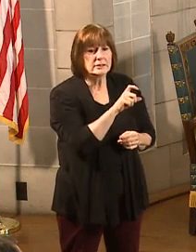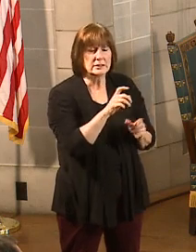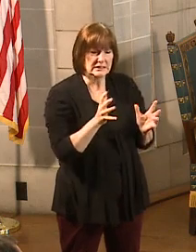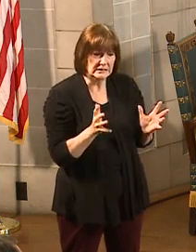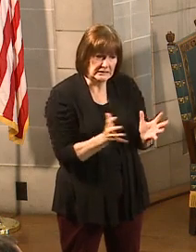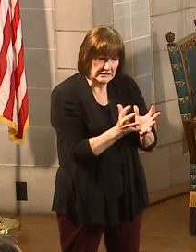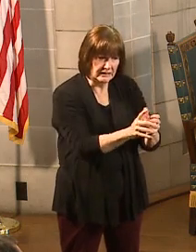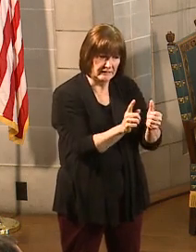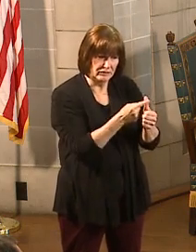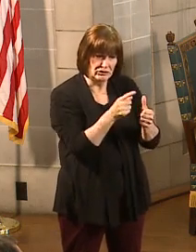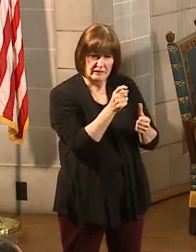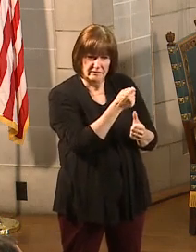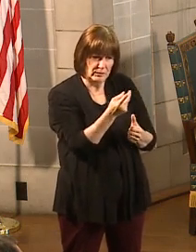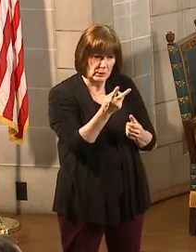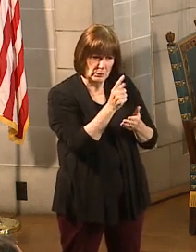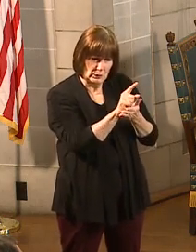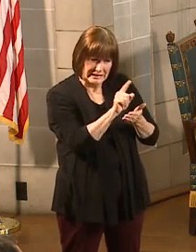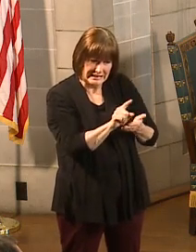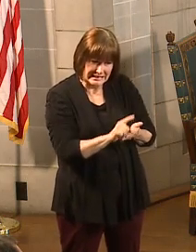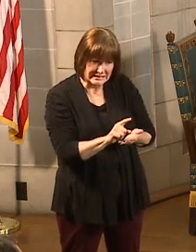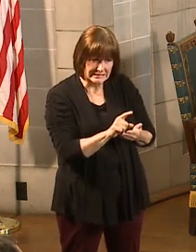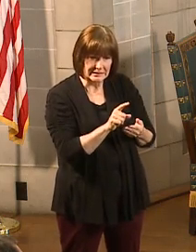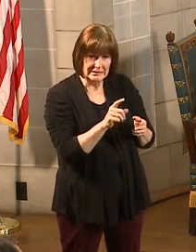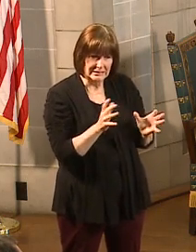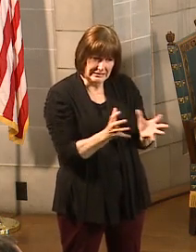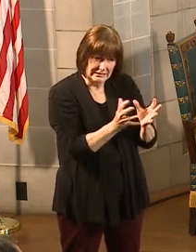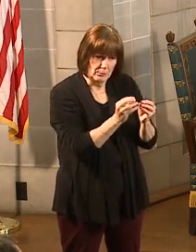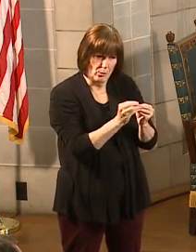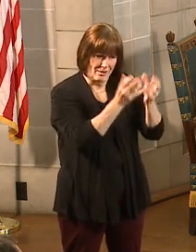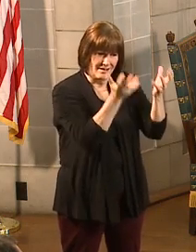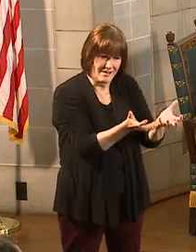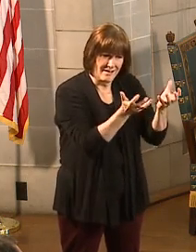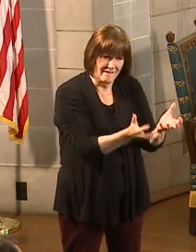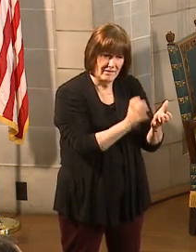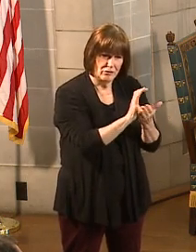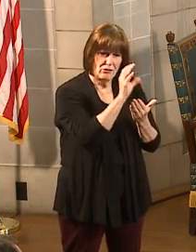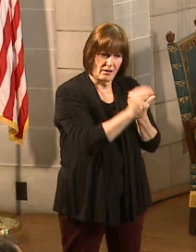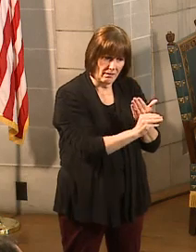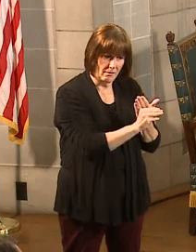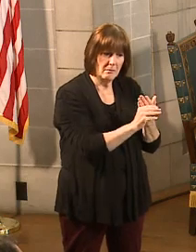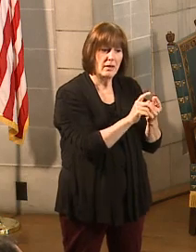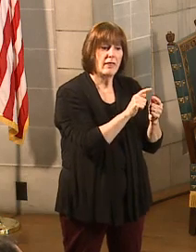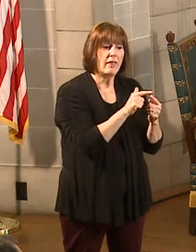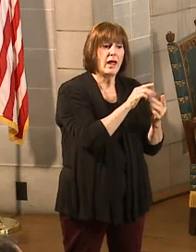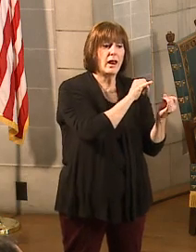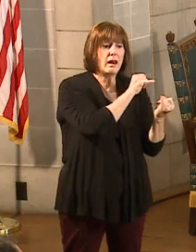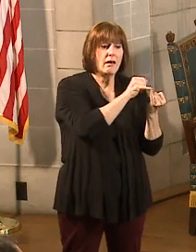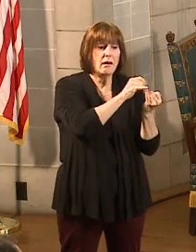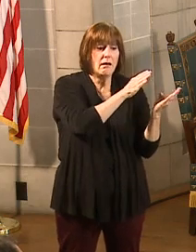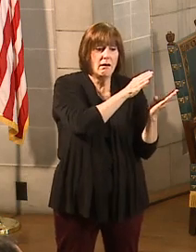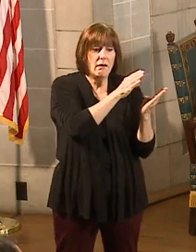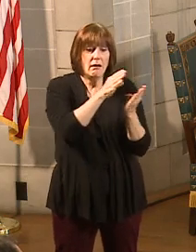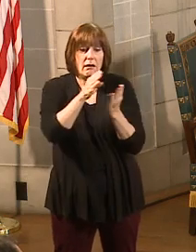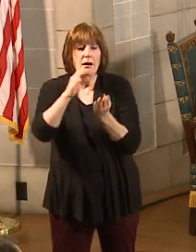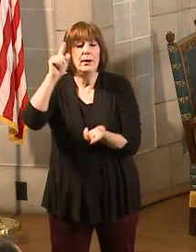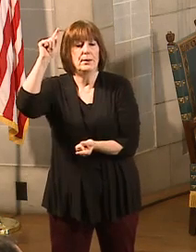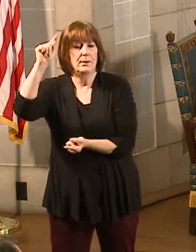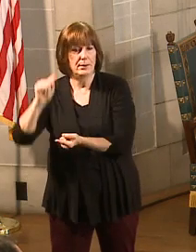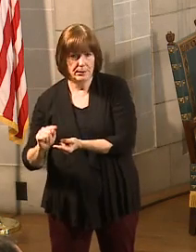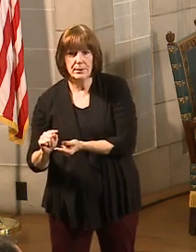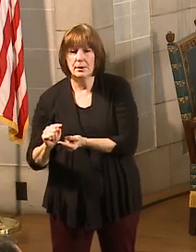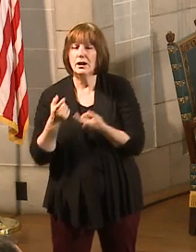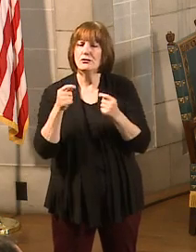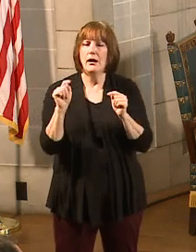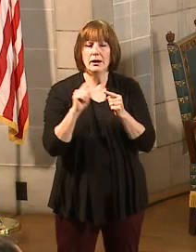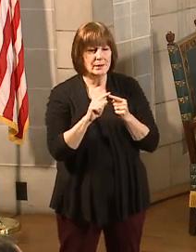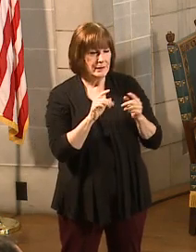harder in these first few weeks and months just in case things happen and we need to slow down towards the end. There are just all kinds of things we're